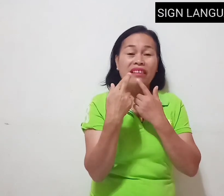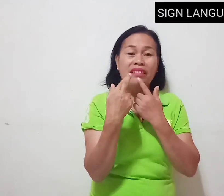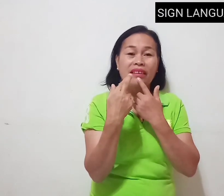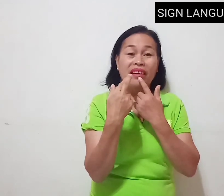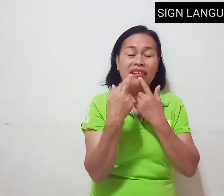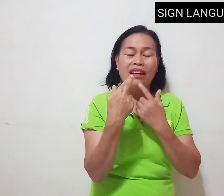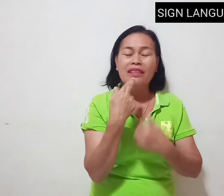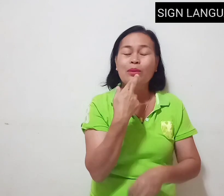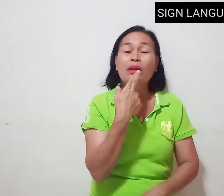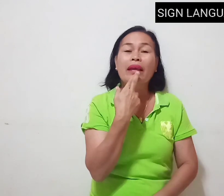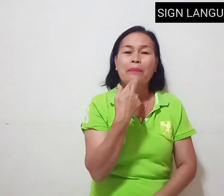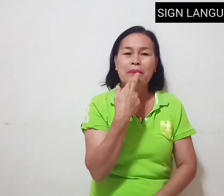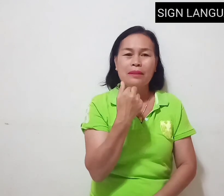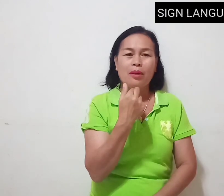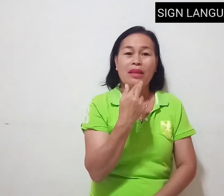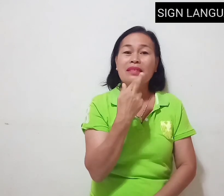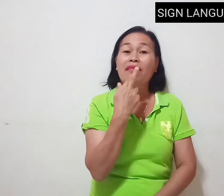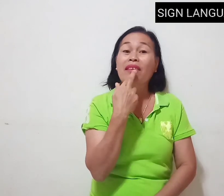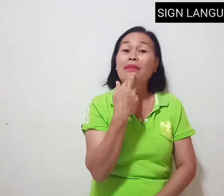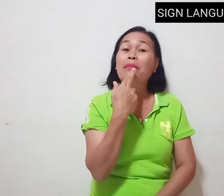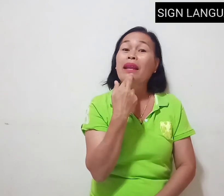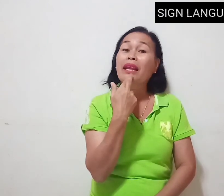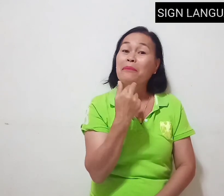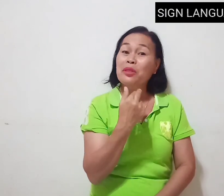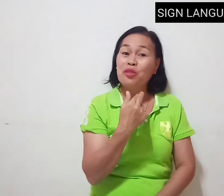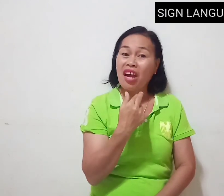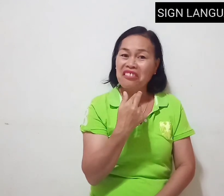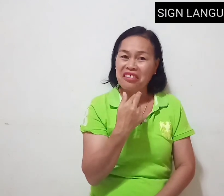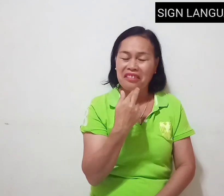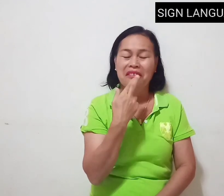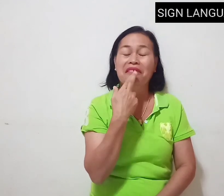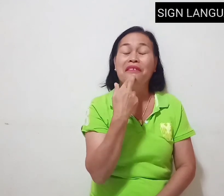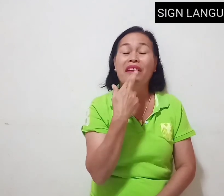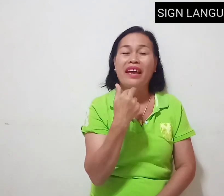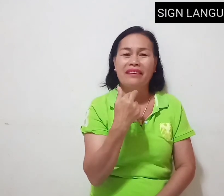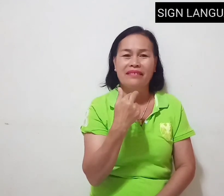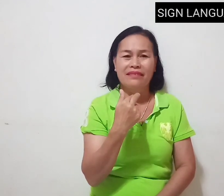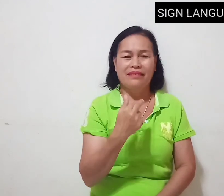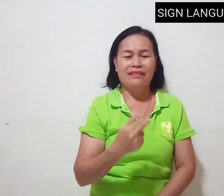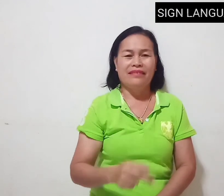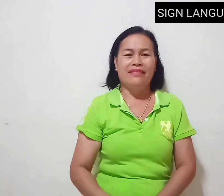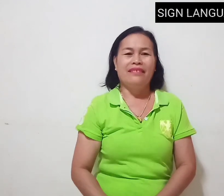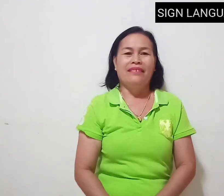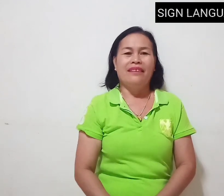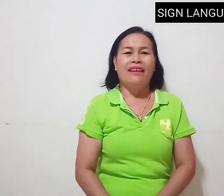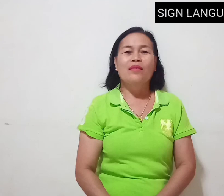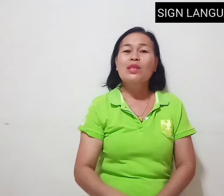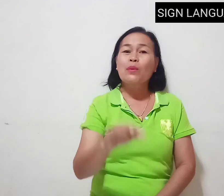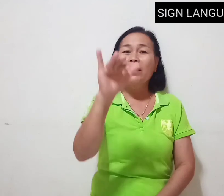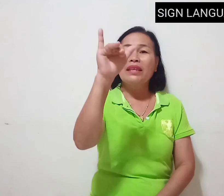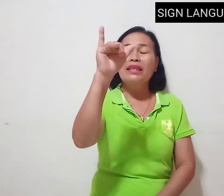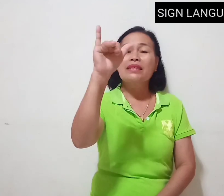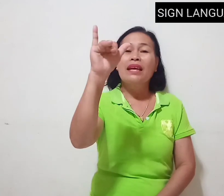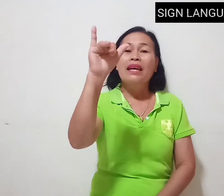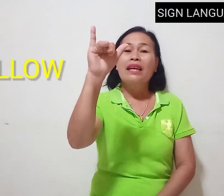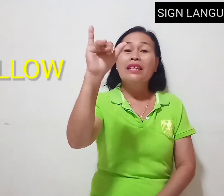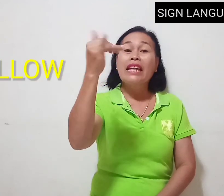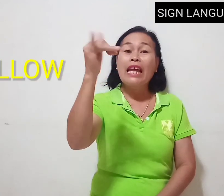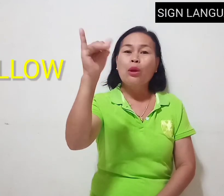red kay red ang atong lips. Mana siya? Red my lips, Johnny. Red. And this one is